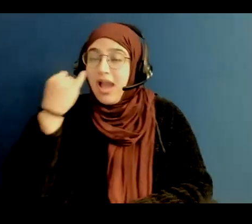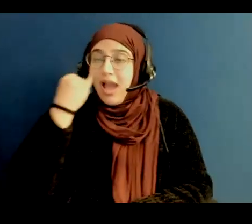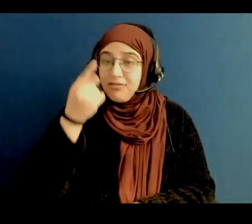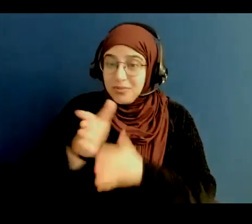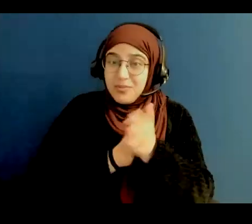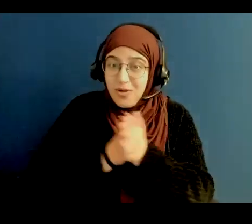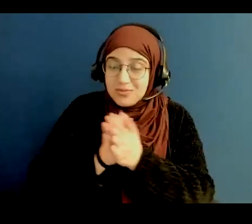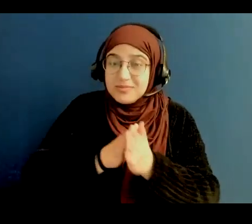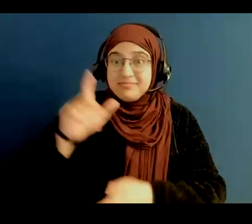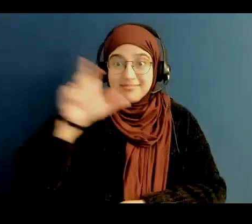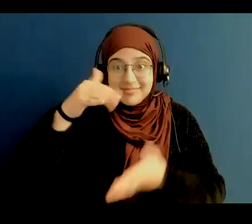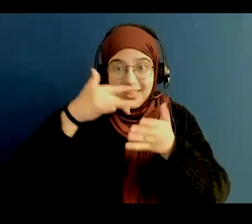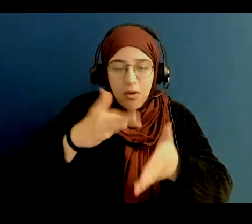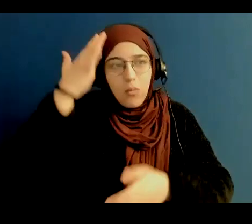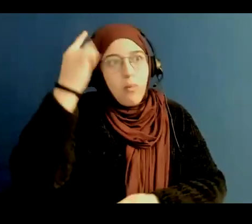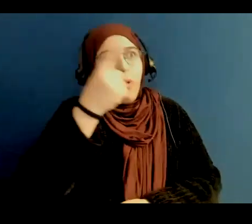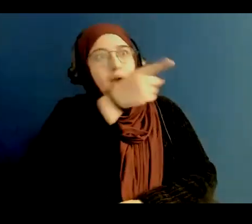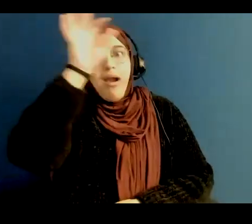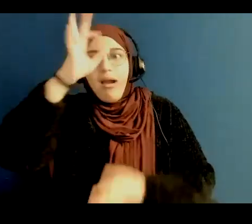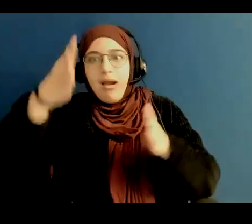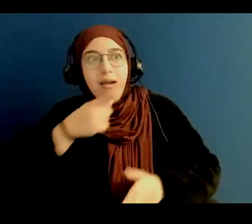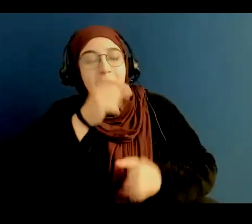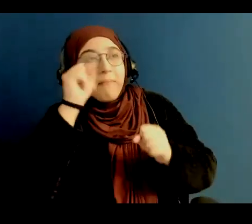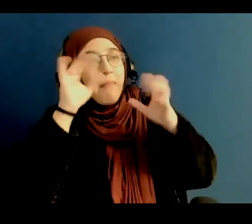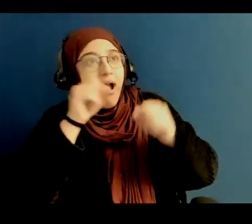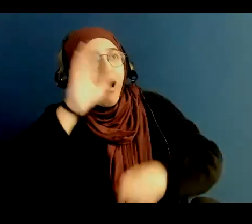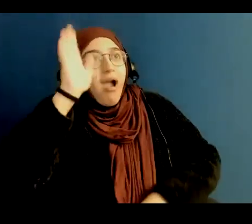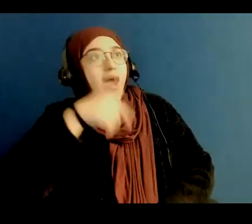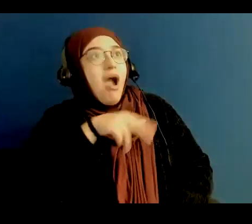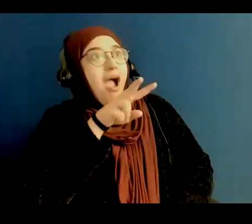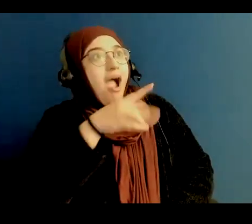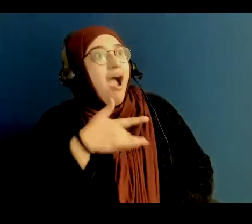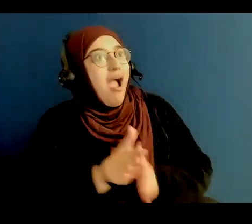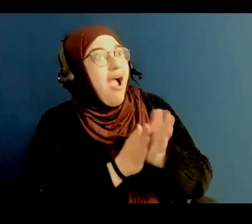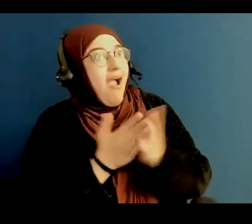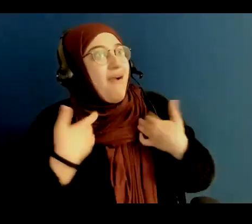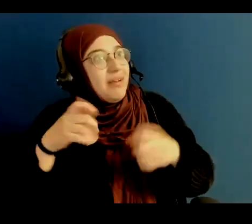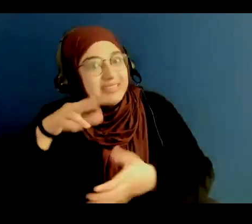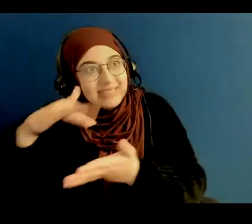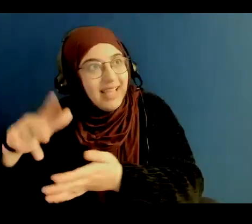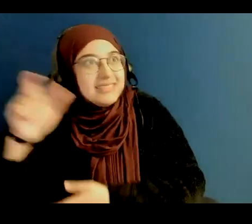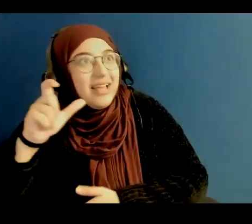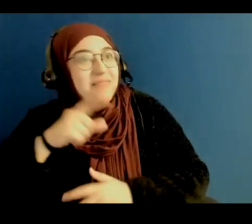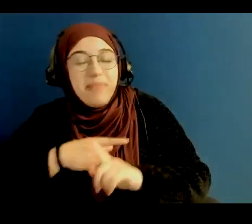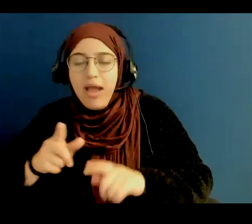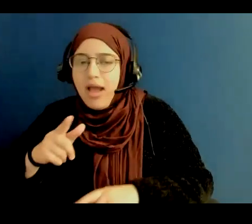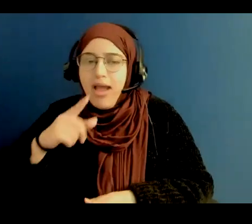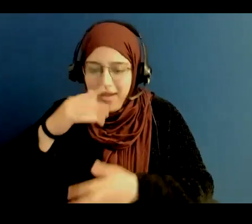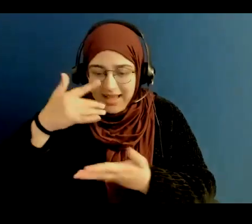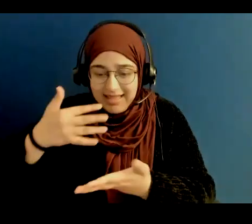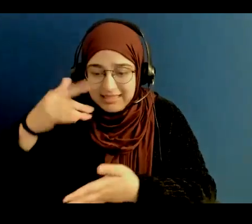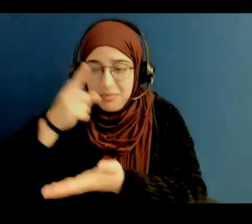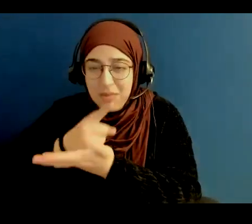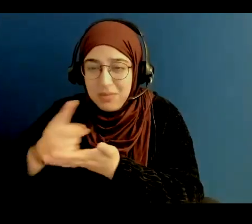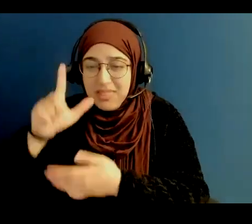you an amazing talk, then what will happen is that that motivation after 1 week it will start to fade away. So all you will